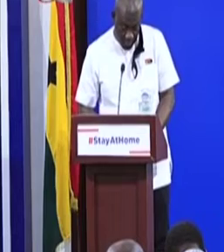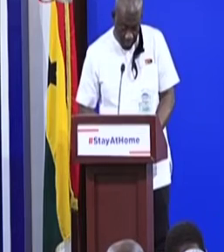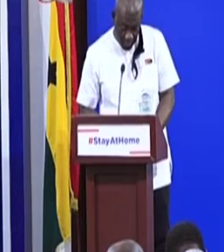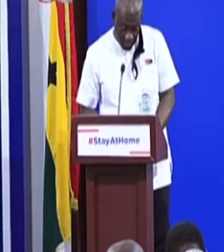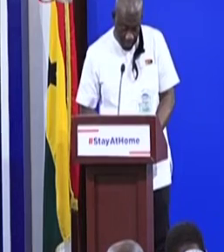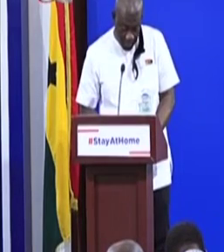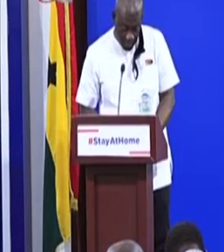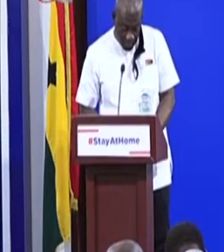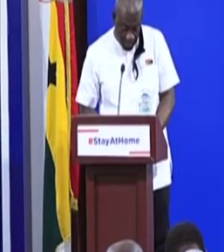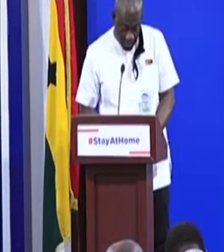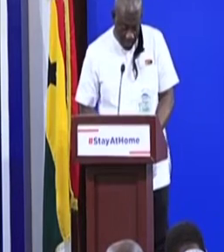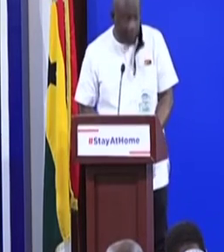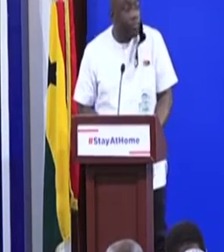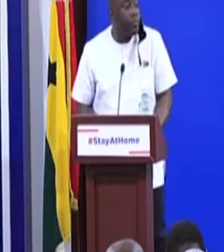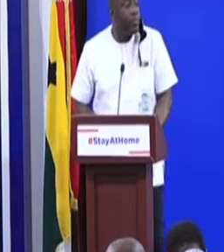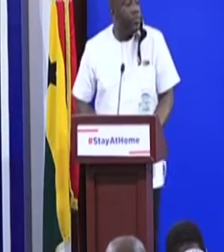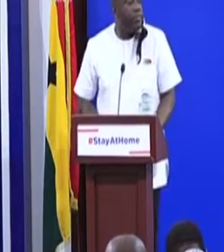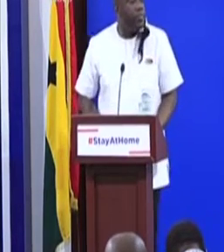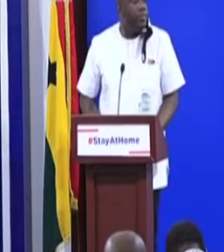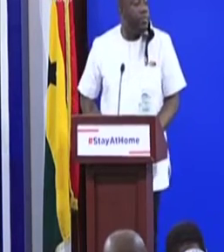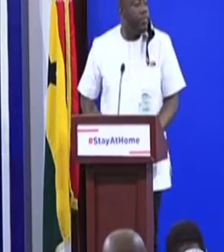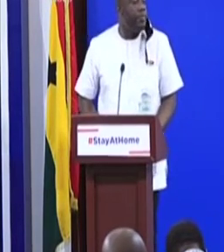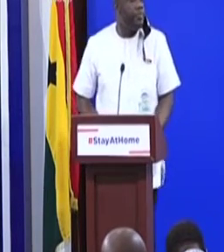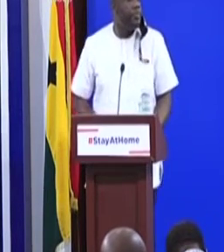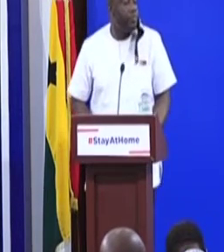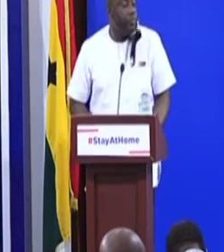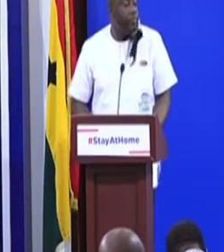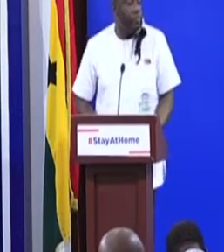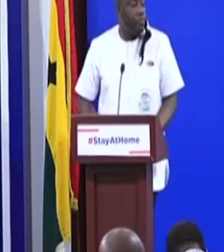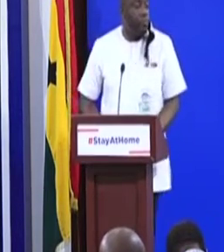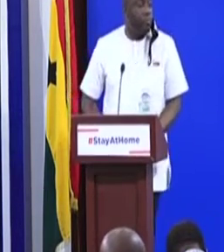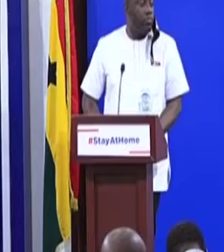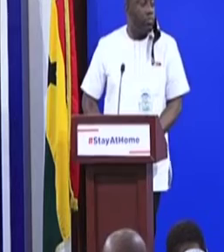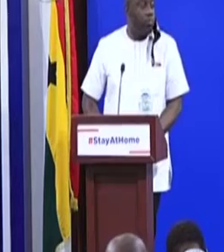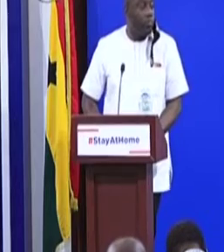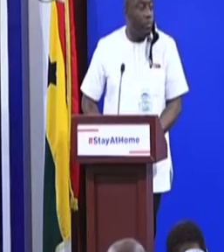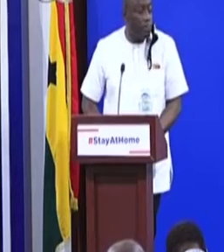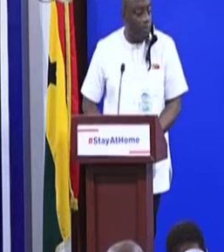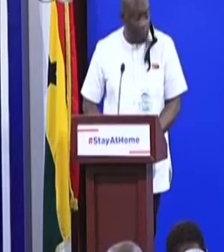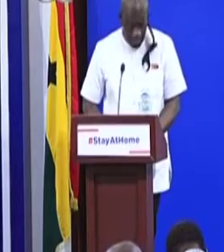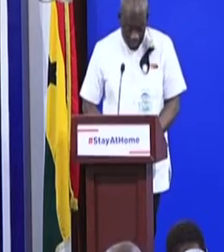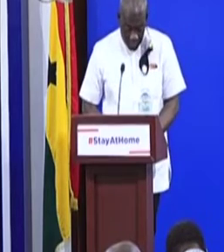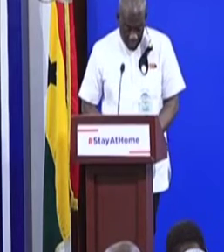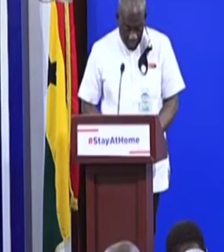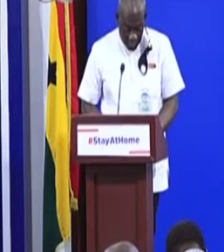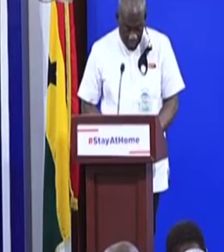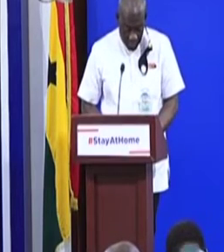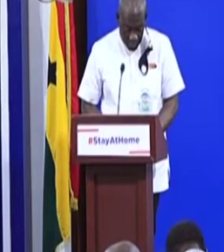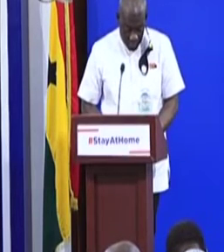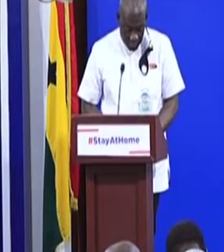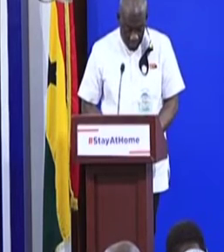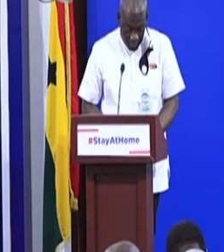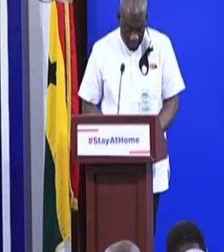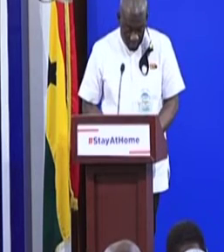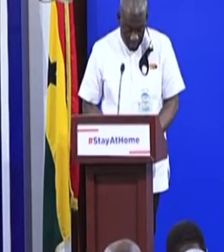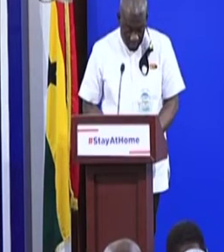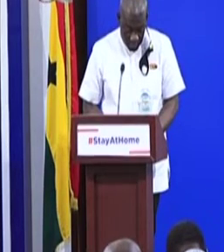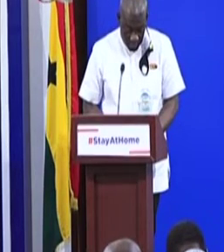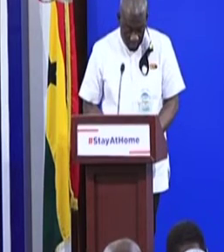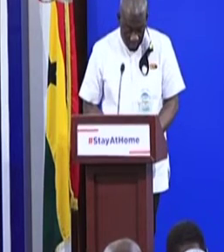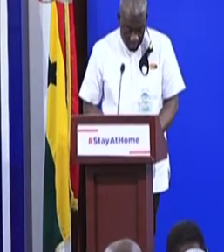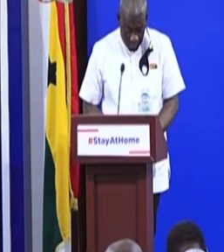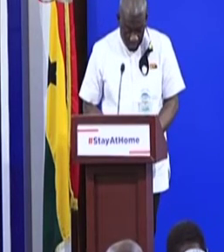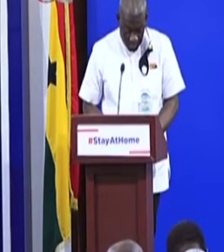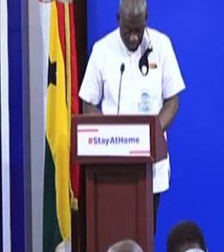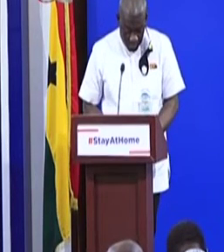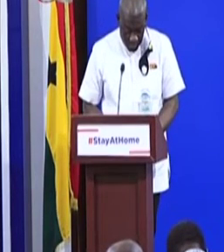region. Now that Eastern region, we have recorded 32 cases. What is the Ministry of Health doing to prevent this